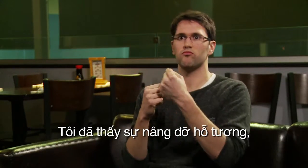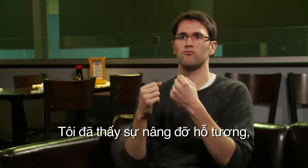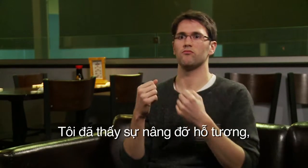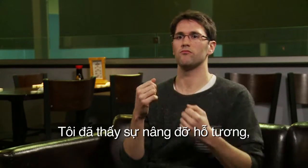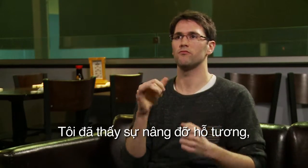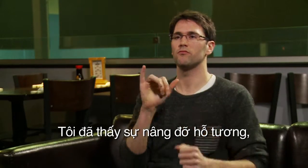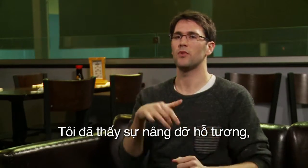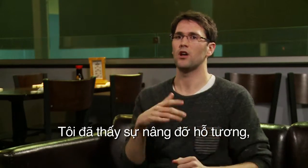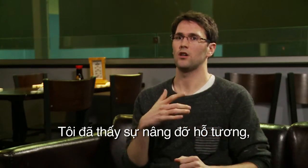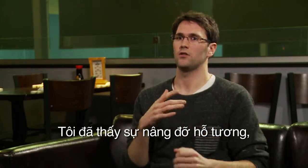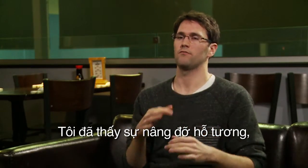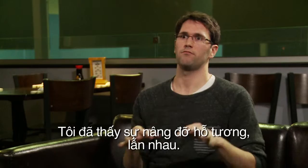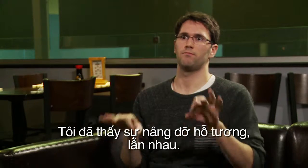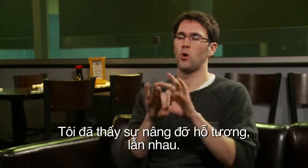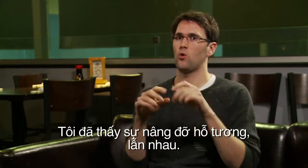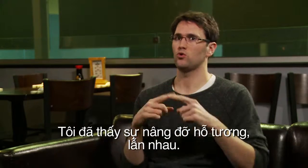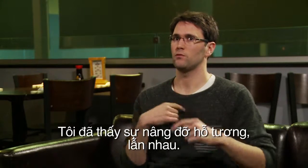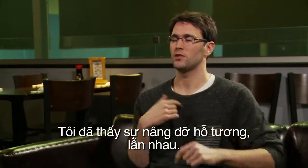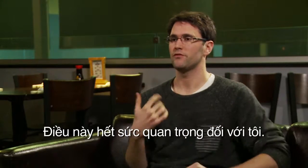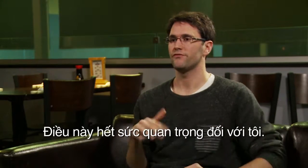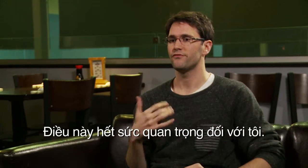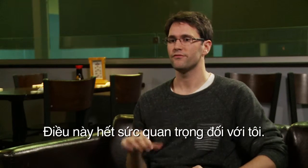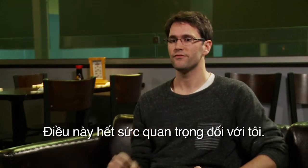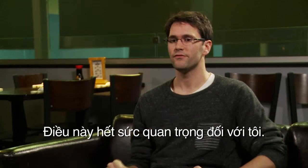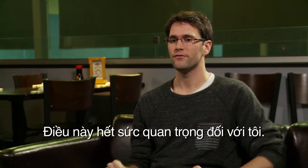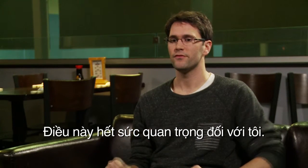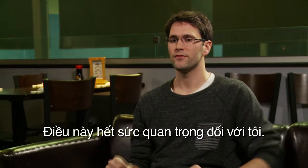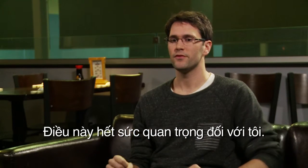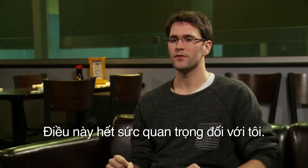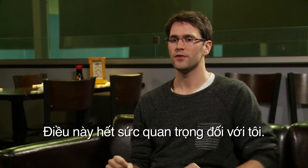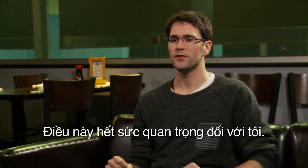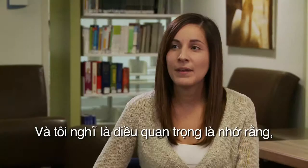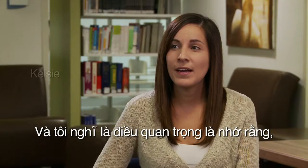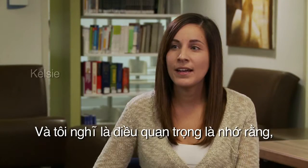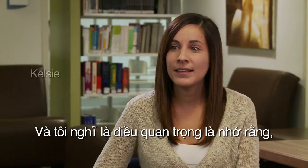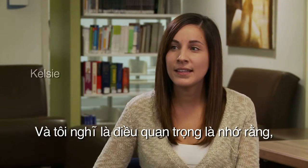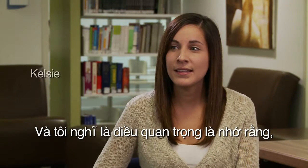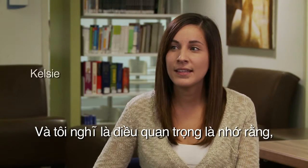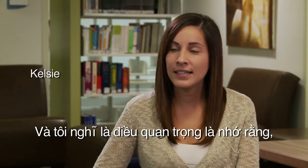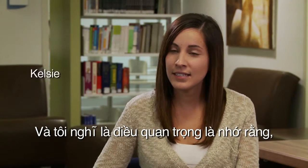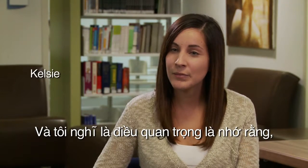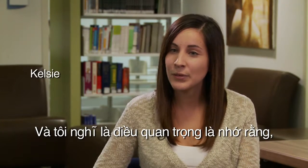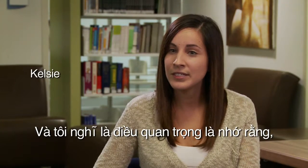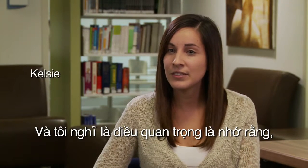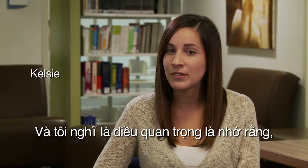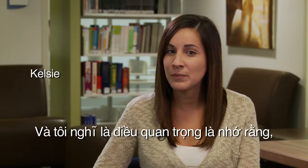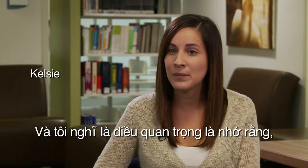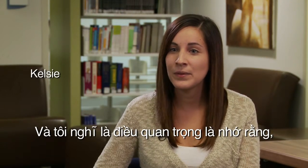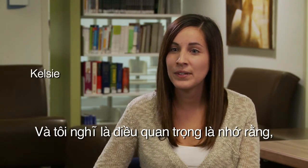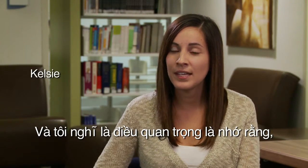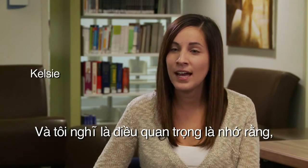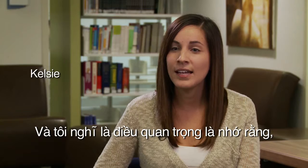that mutual support with each other is extremely important to me. I think it's important to remember that